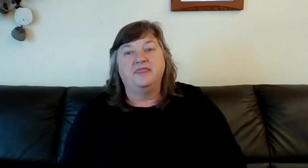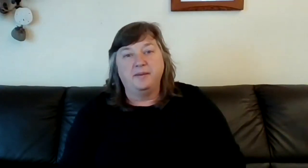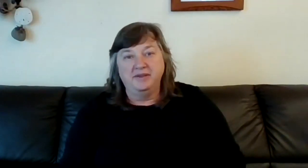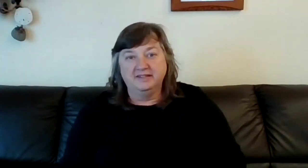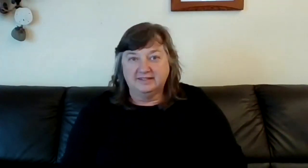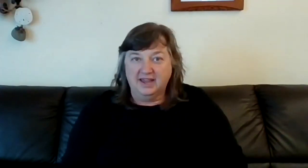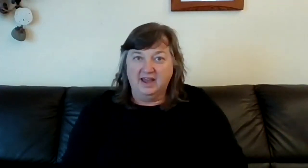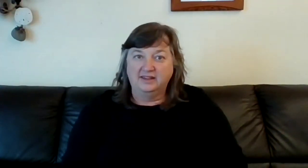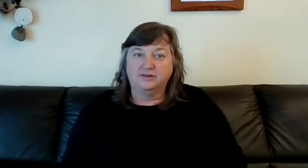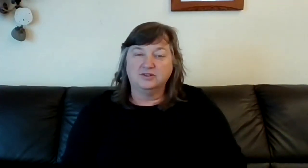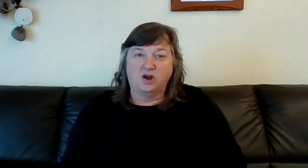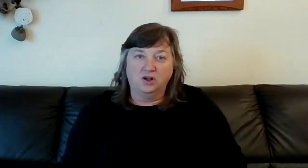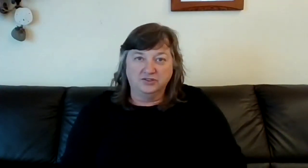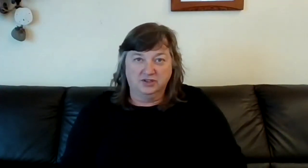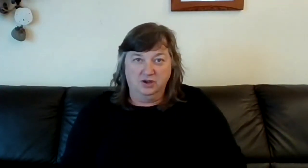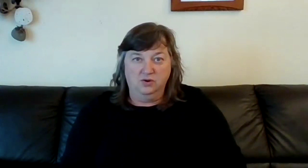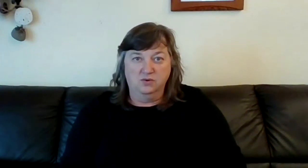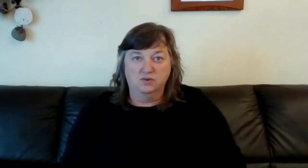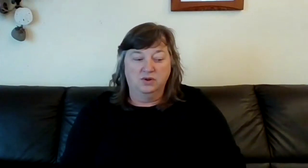That being said, there is also